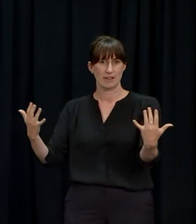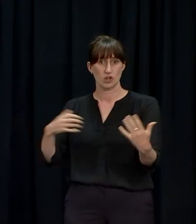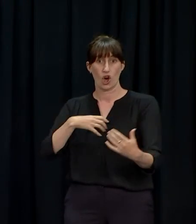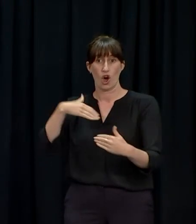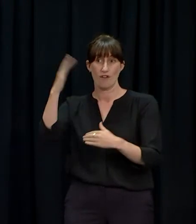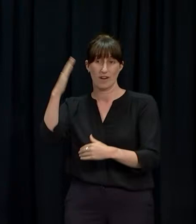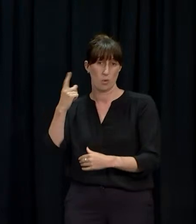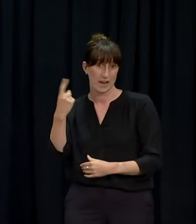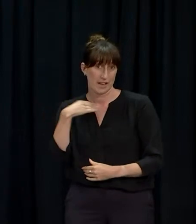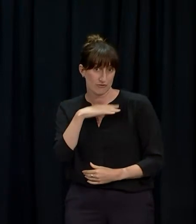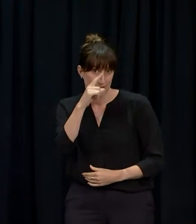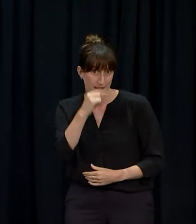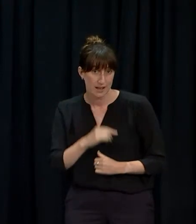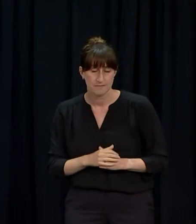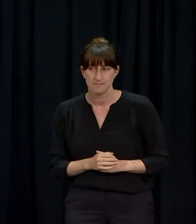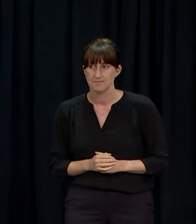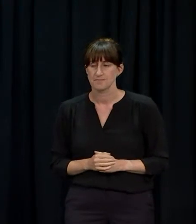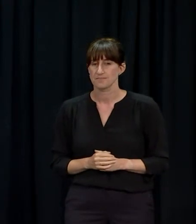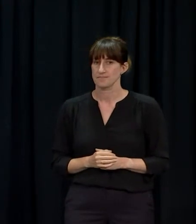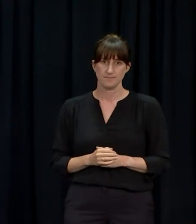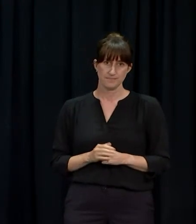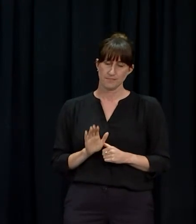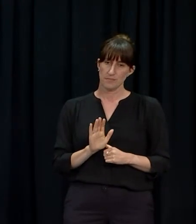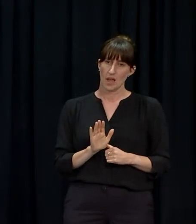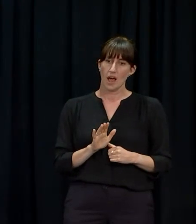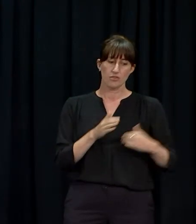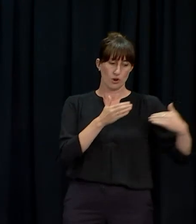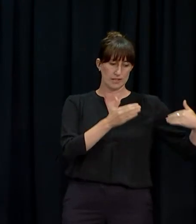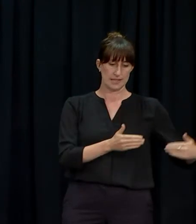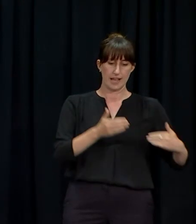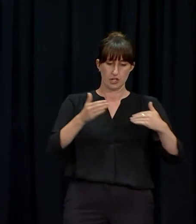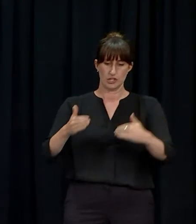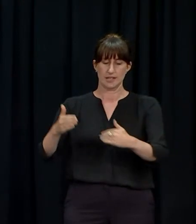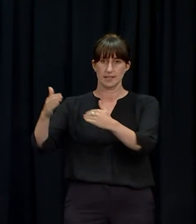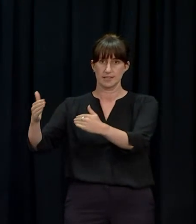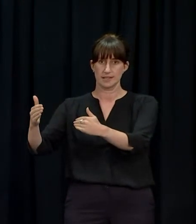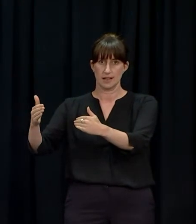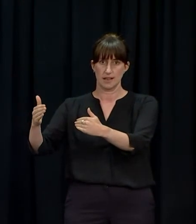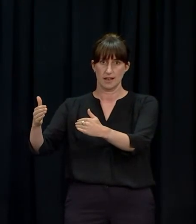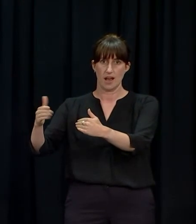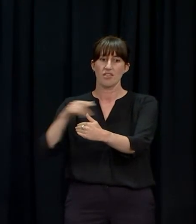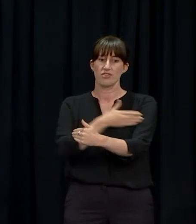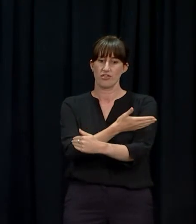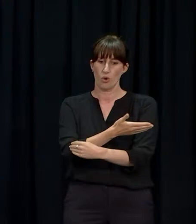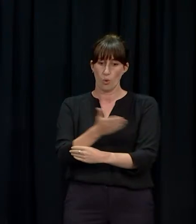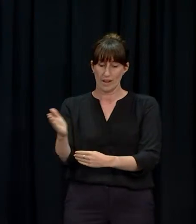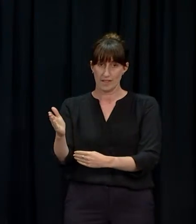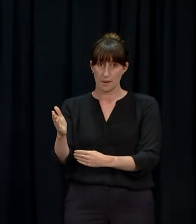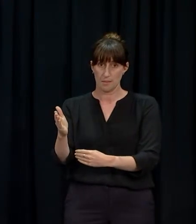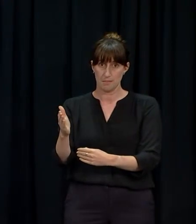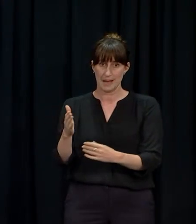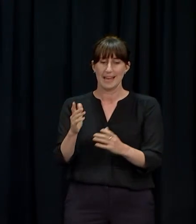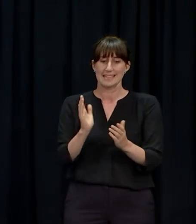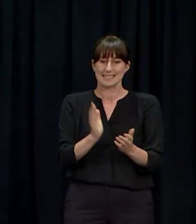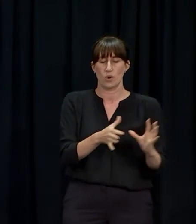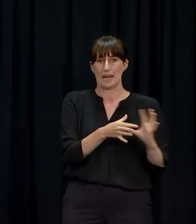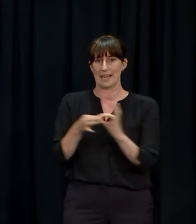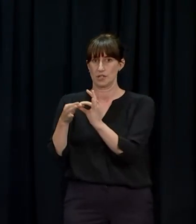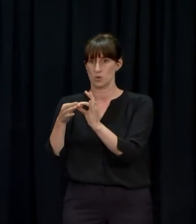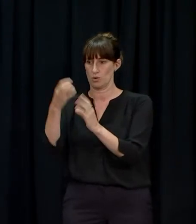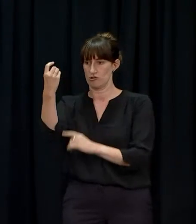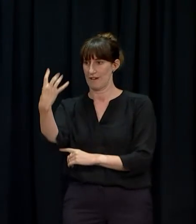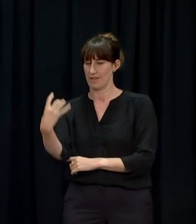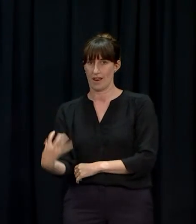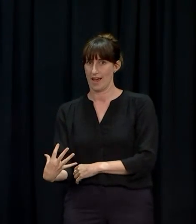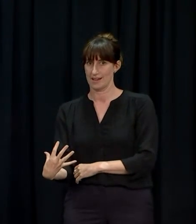so those discussions about how particular sectors are impacted all relate back to that COVID protection framework. And I don't